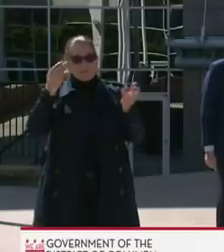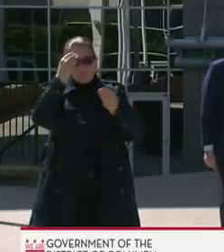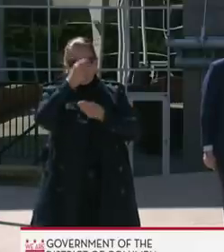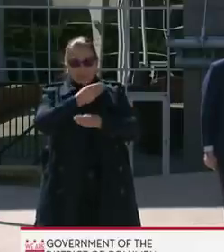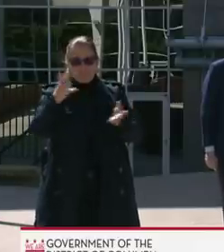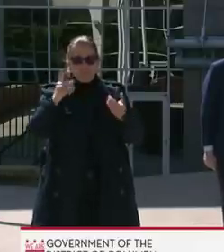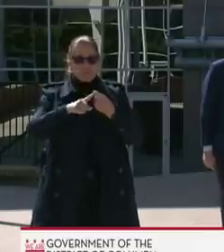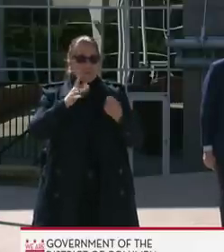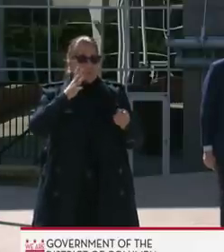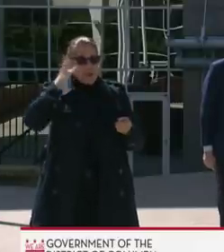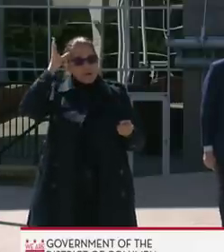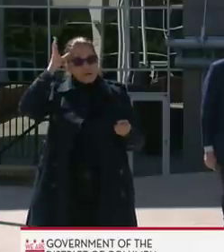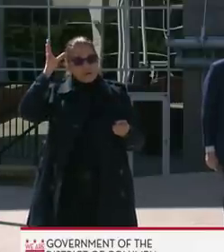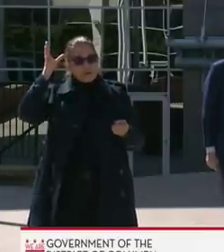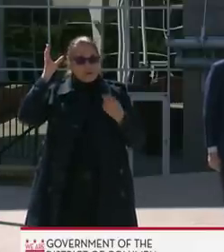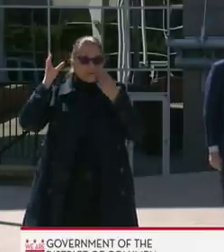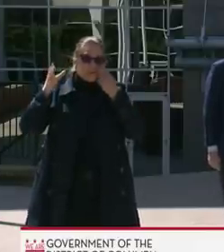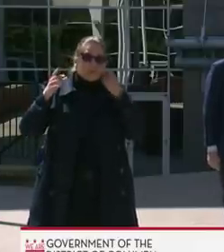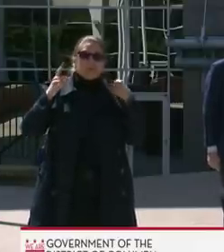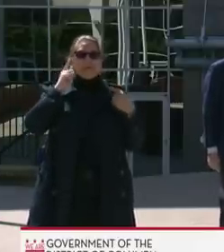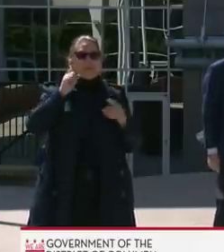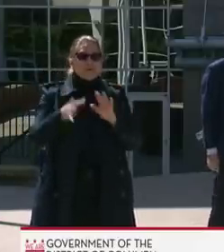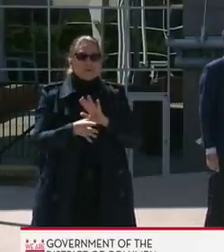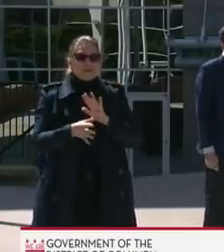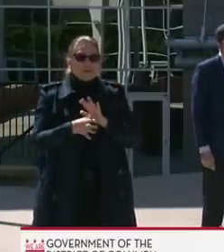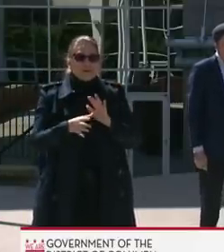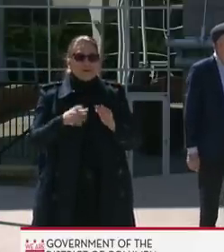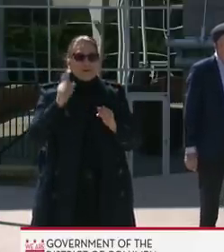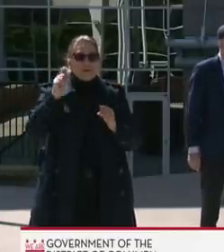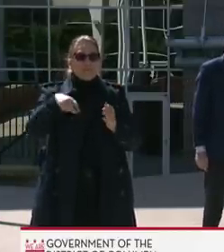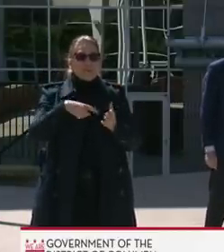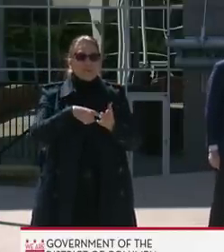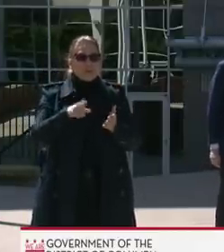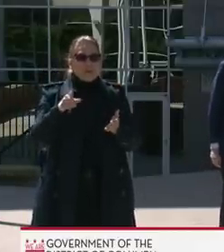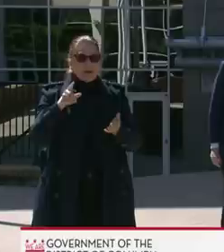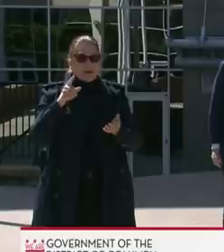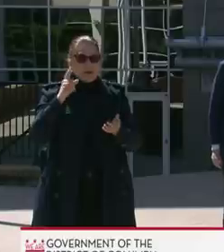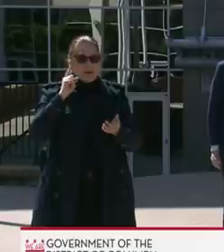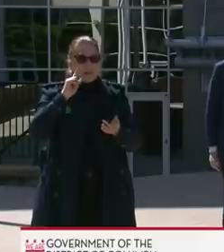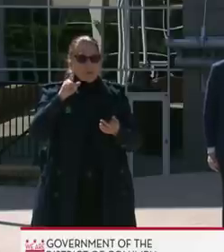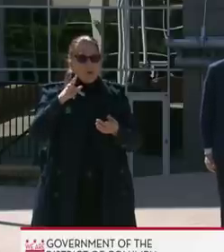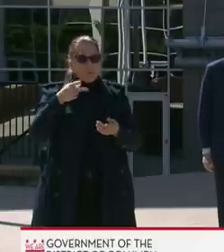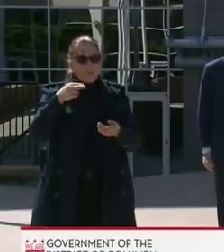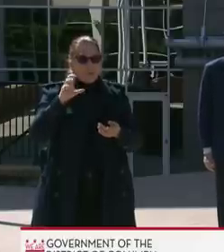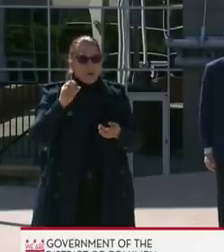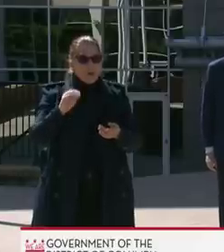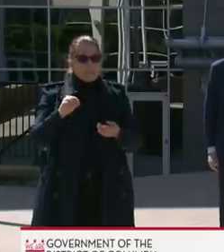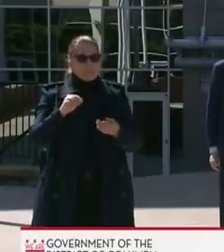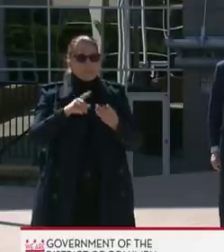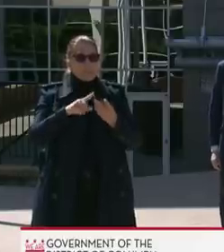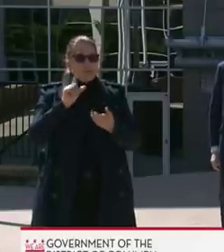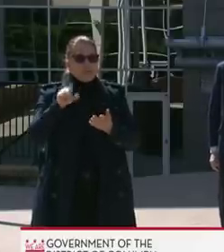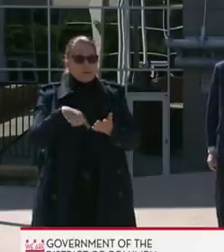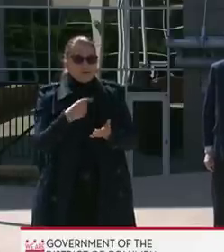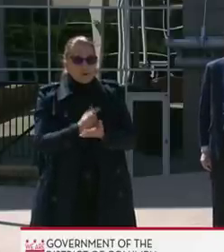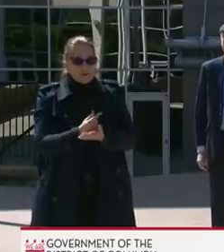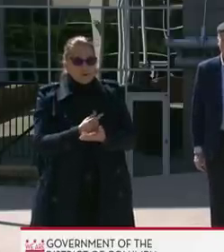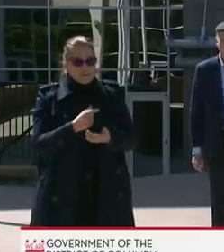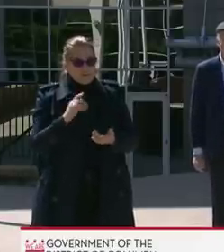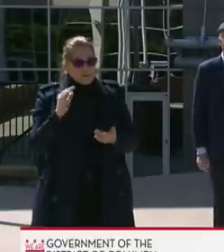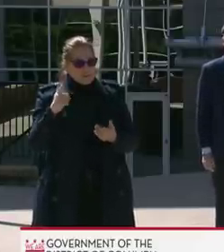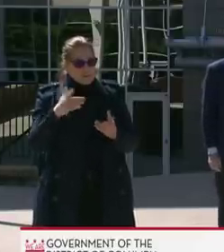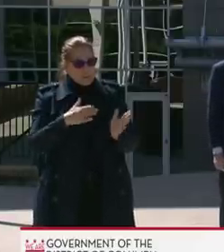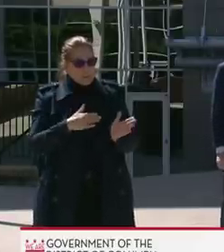for prom and for graduation, and those were still going on as scheduled. Can you kind of square that circle for us,